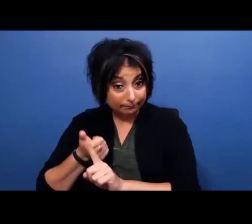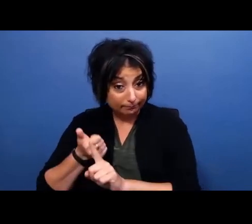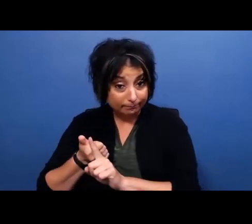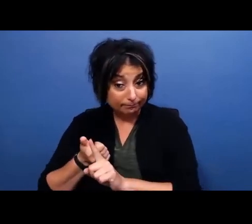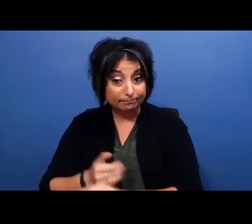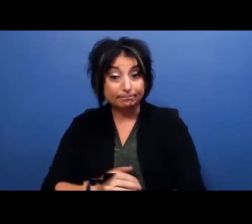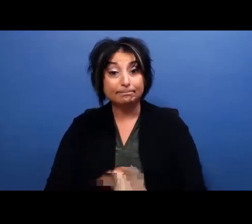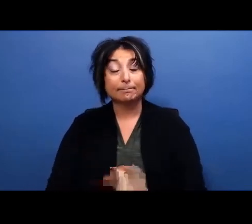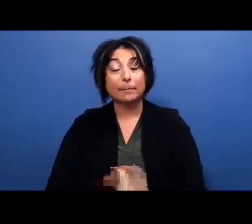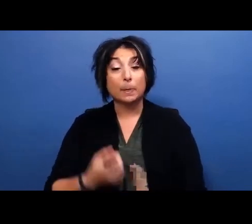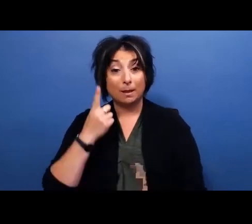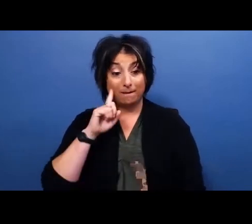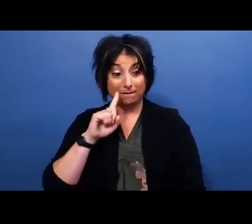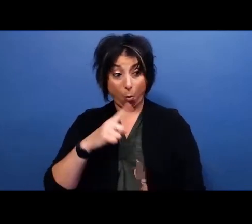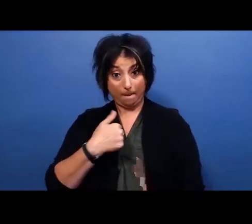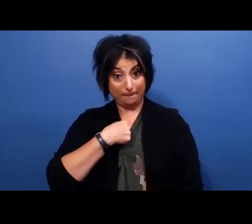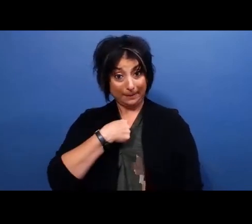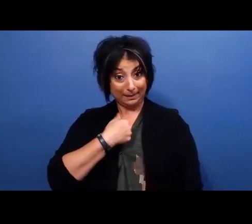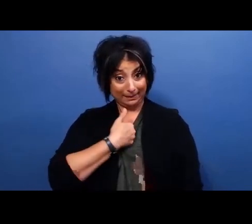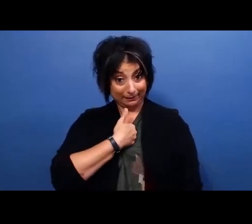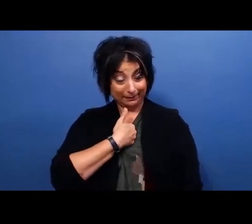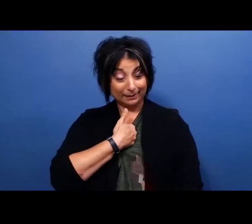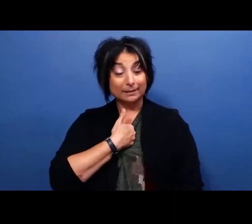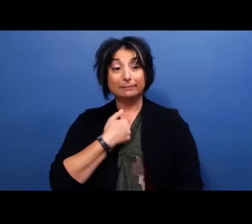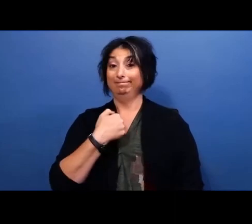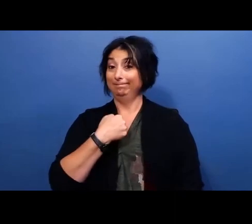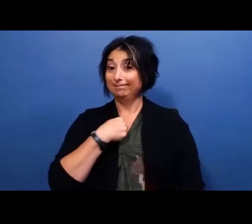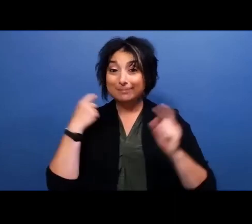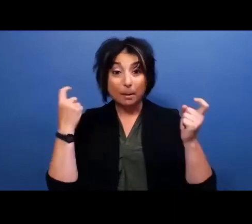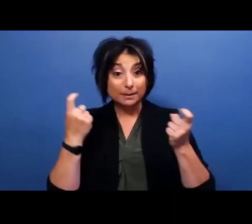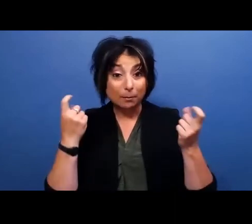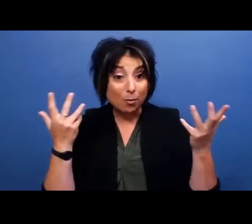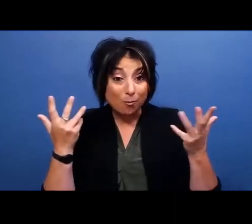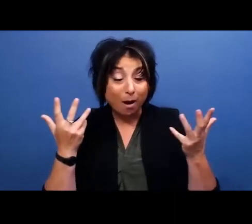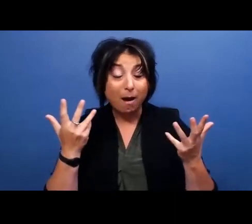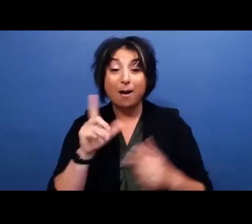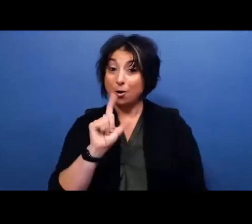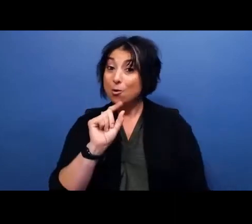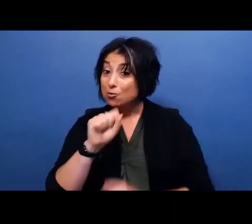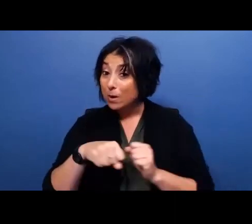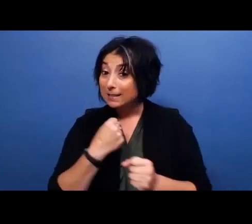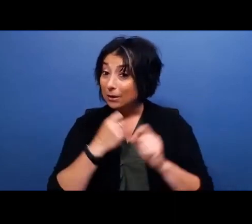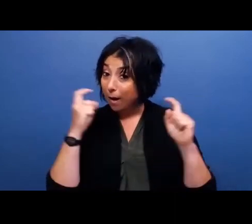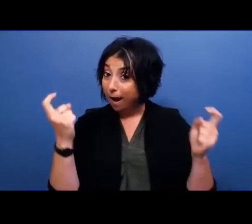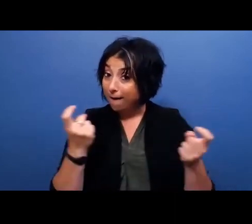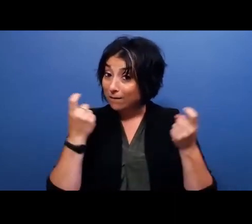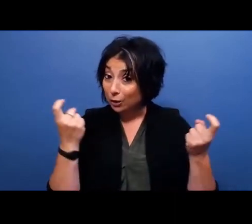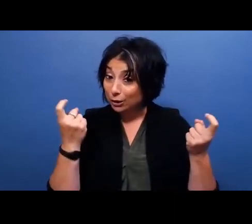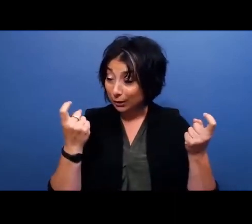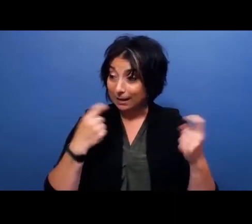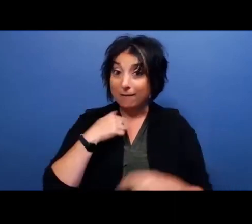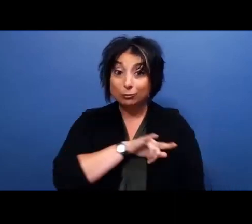So for me personally, I'm celebrating my 20-year anniversary of traveling to